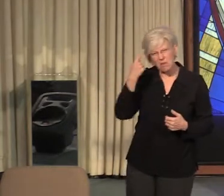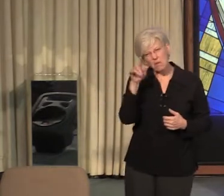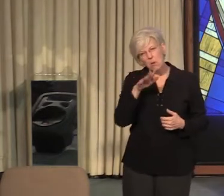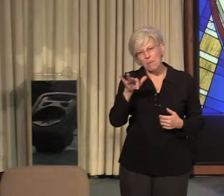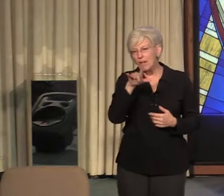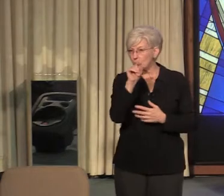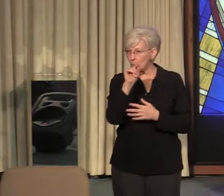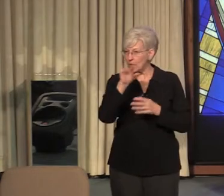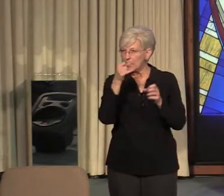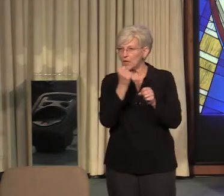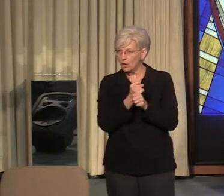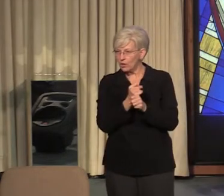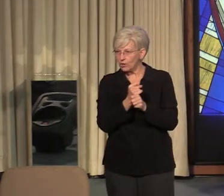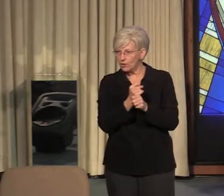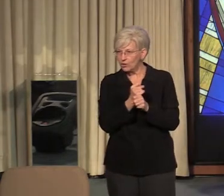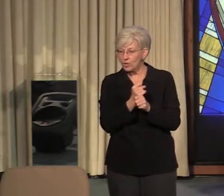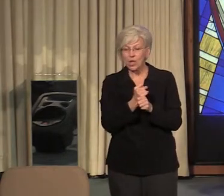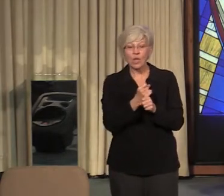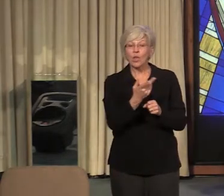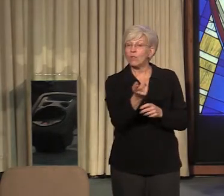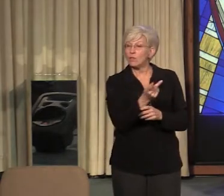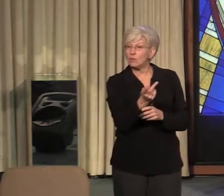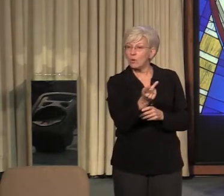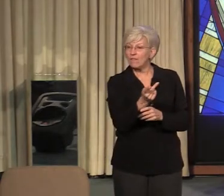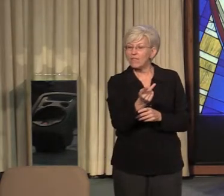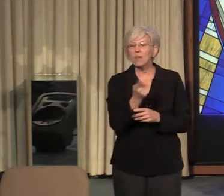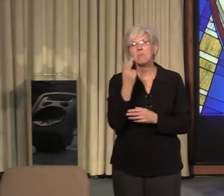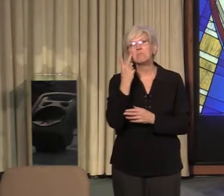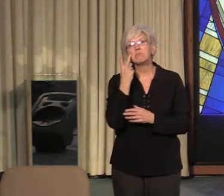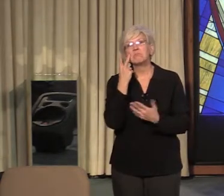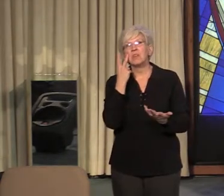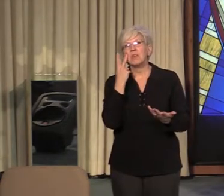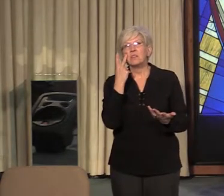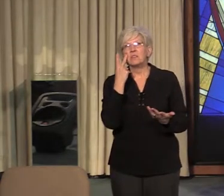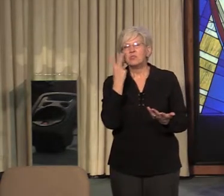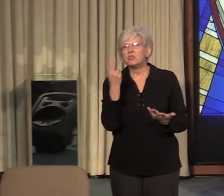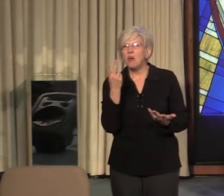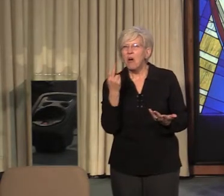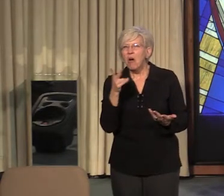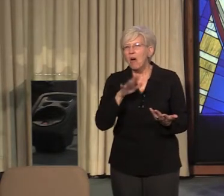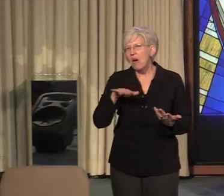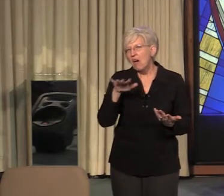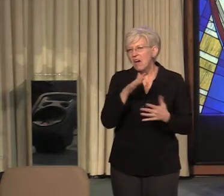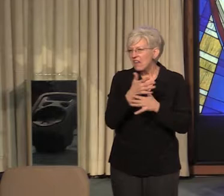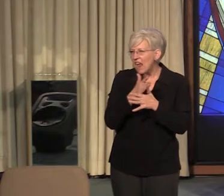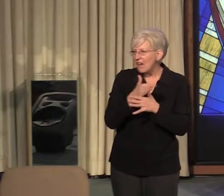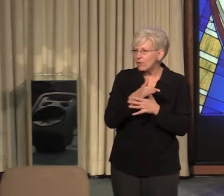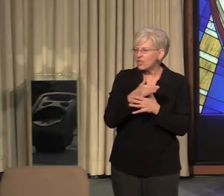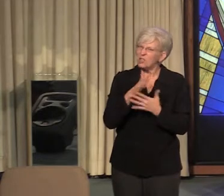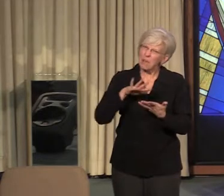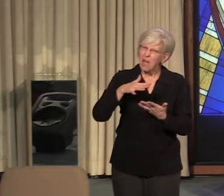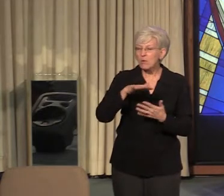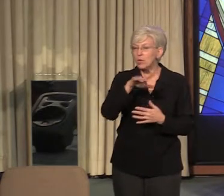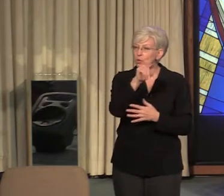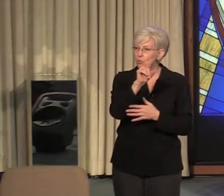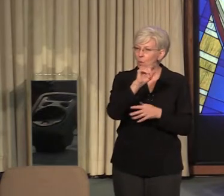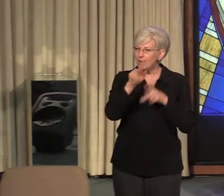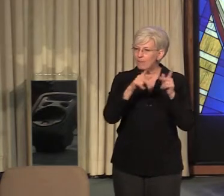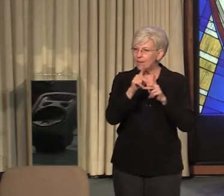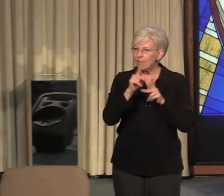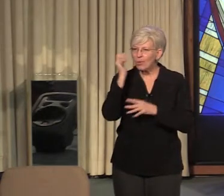were doing, both she and Charles saw an average of about 20 people a day